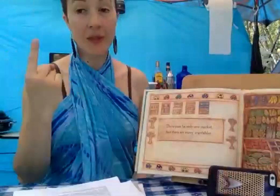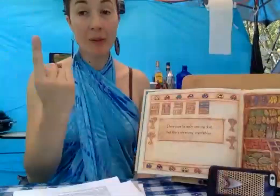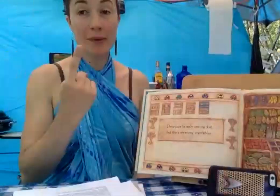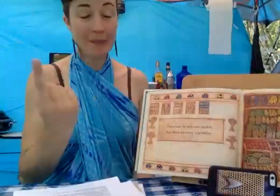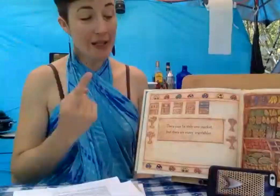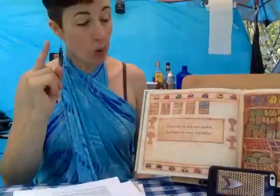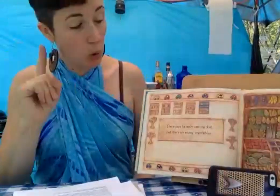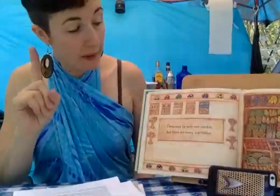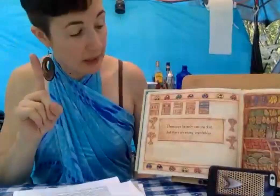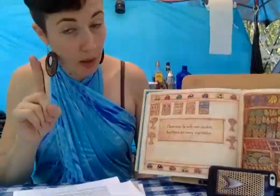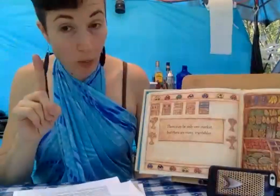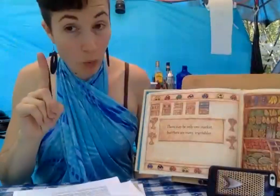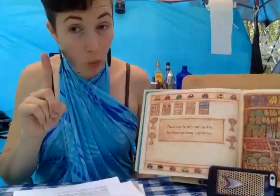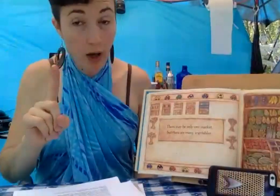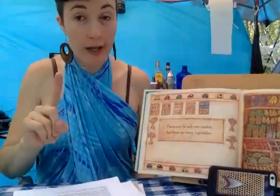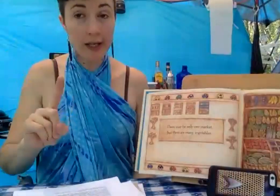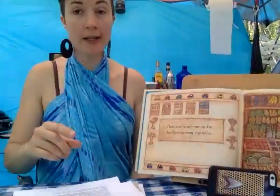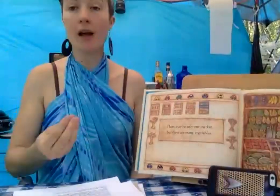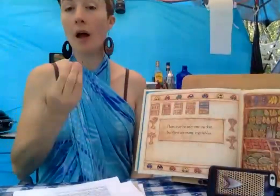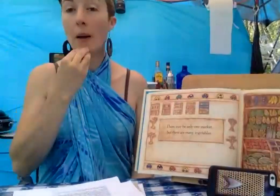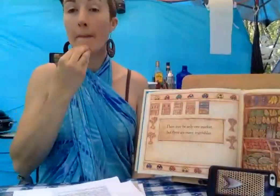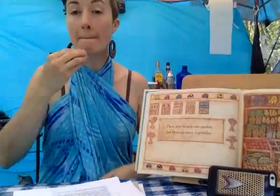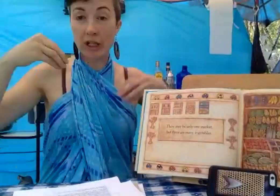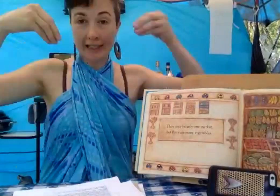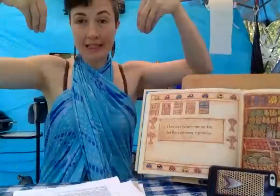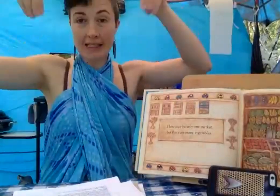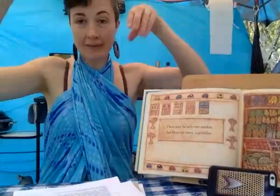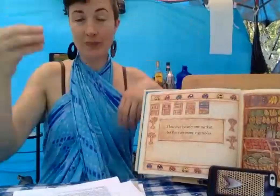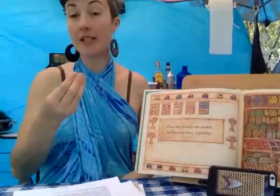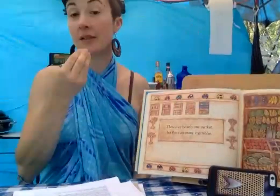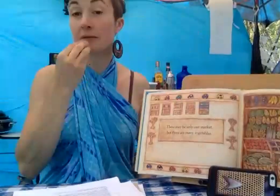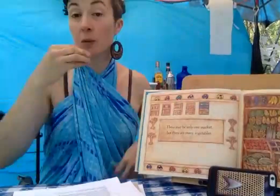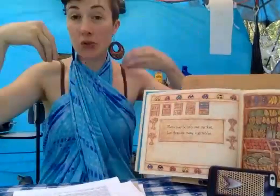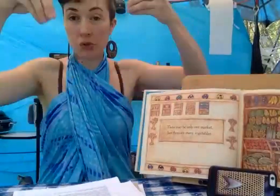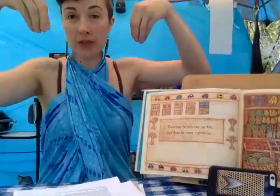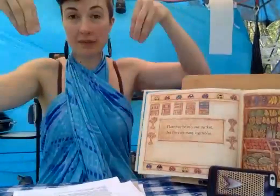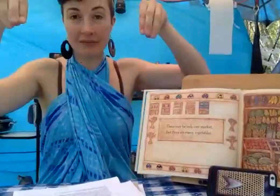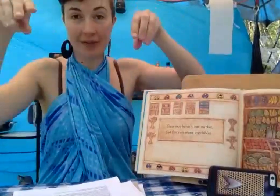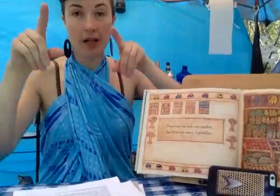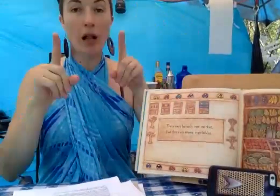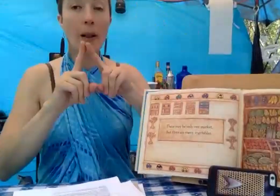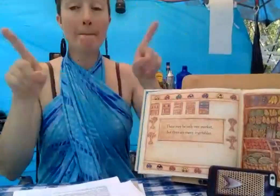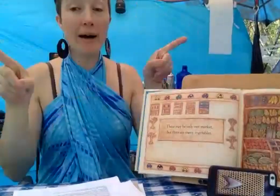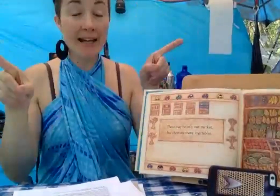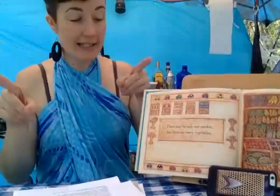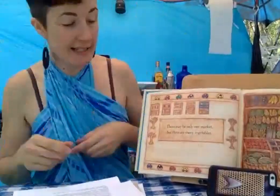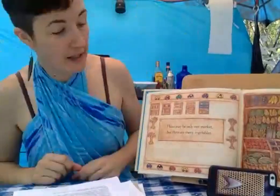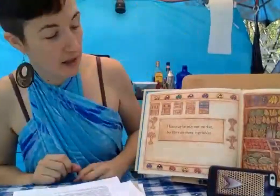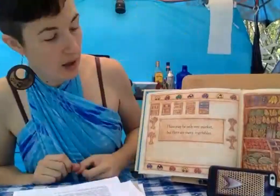There may be only one market. It's a food store, but